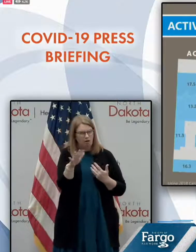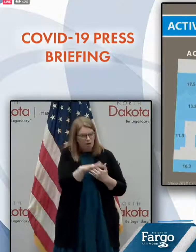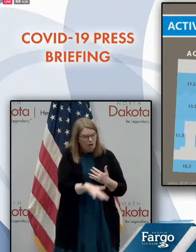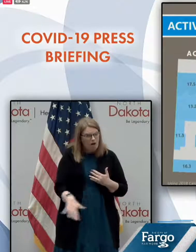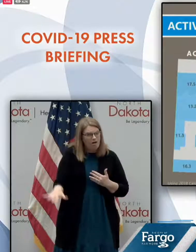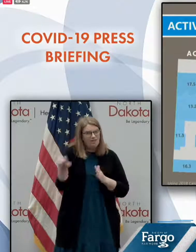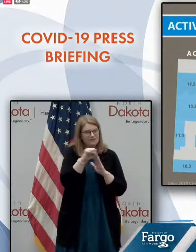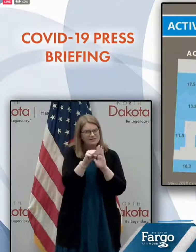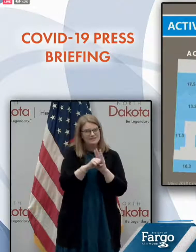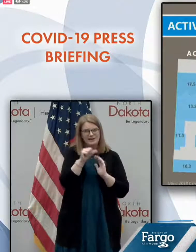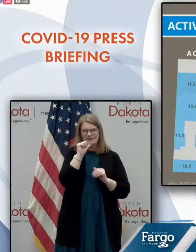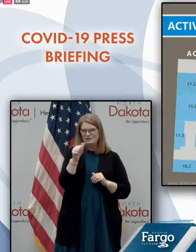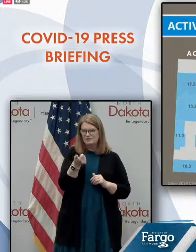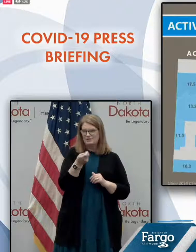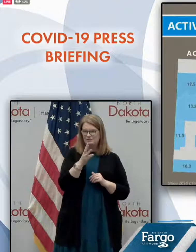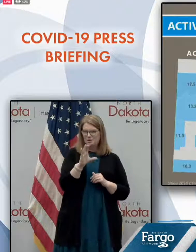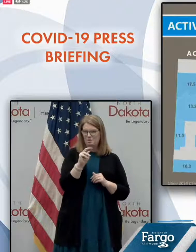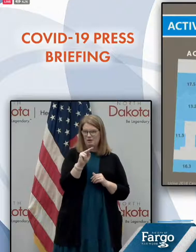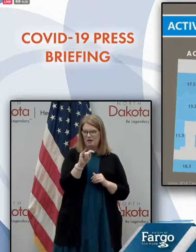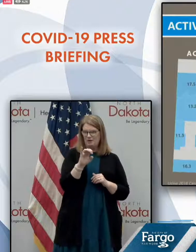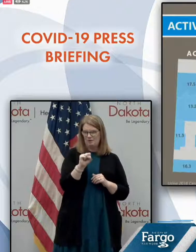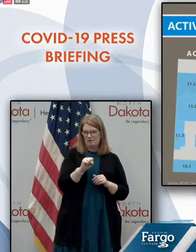in a few counties.